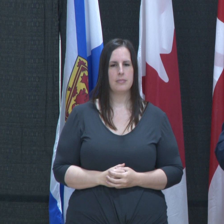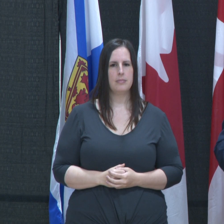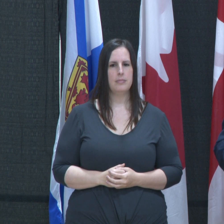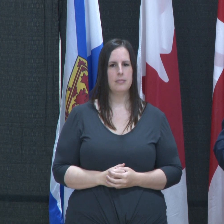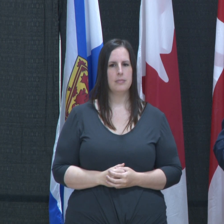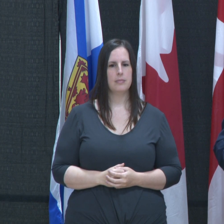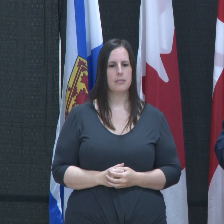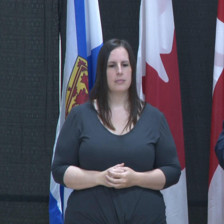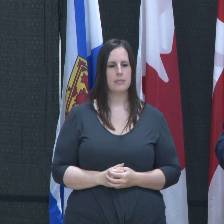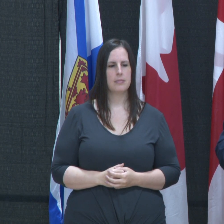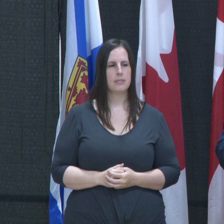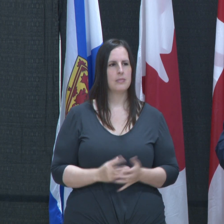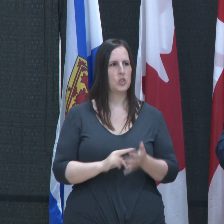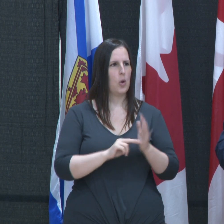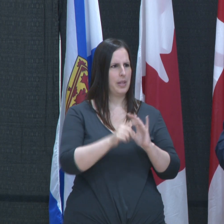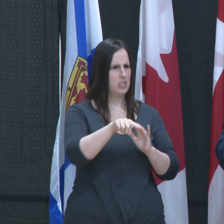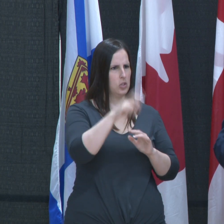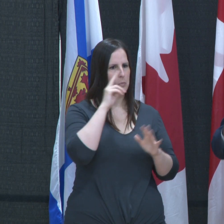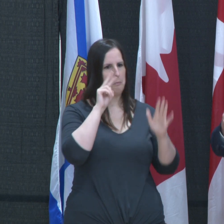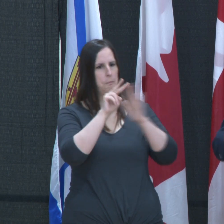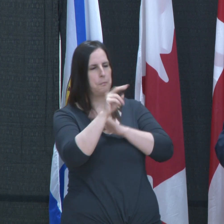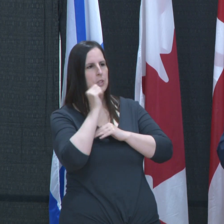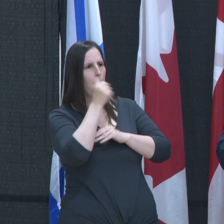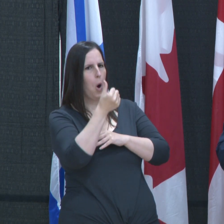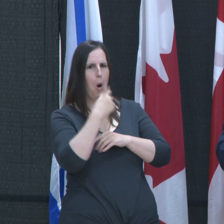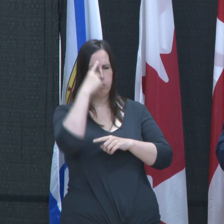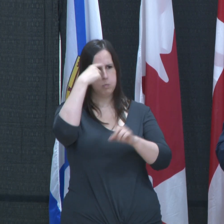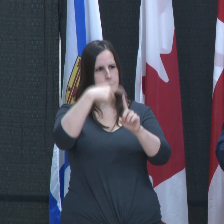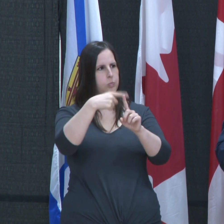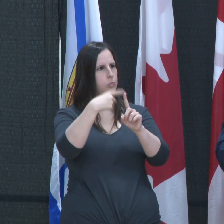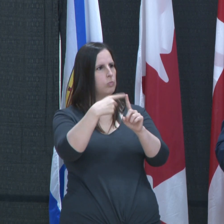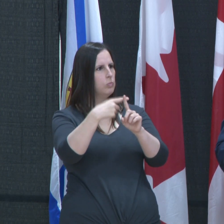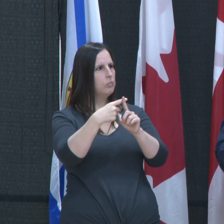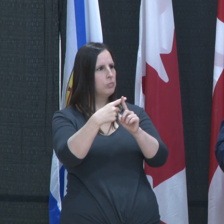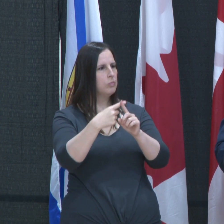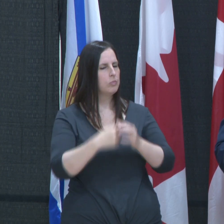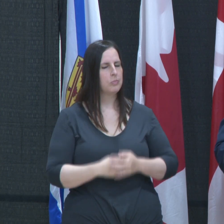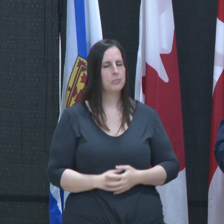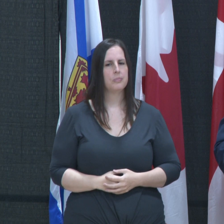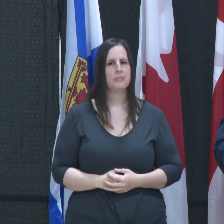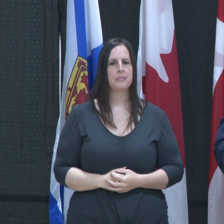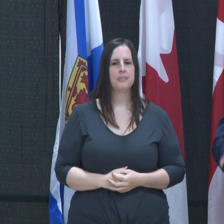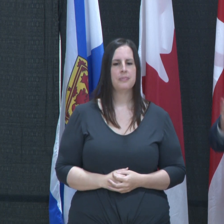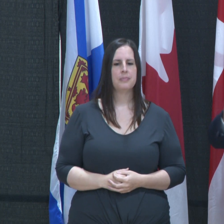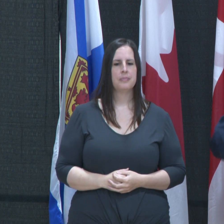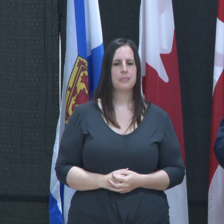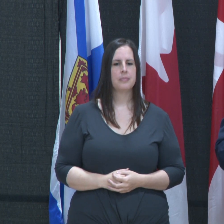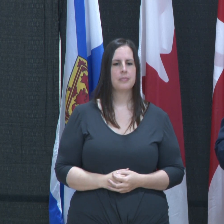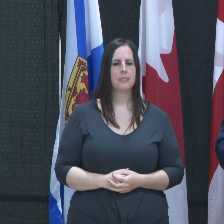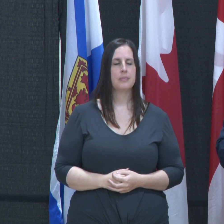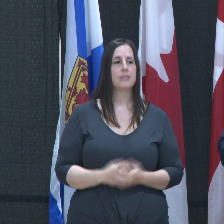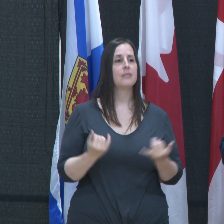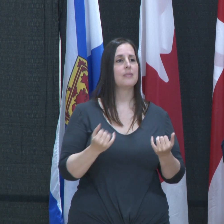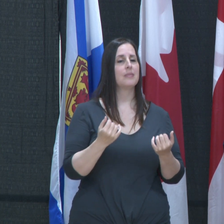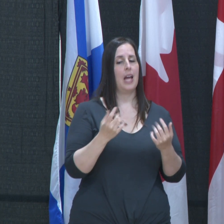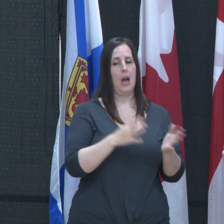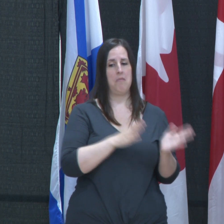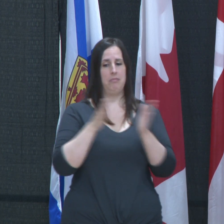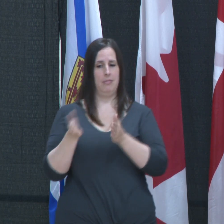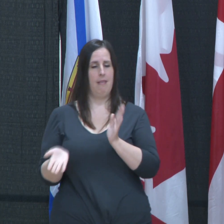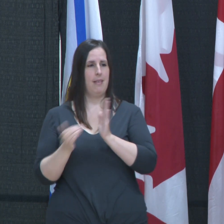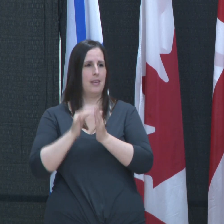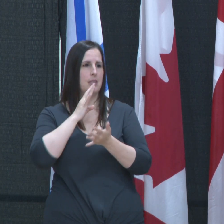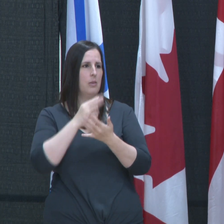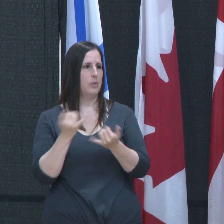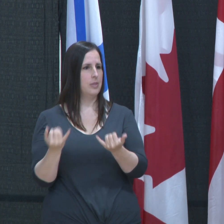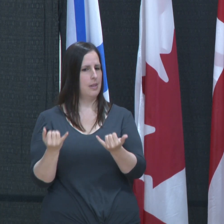These are reasons to be very, very optimistic for you entering into the job market. But returning to today, this is